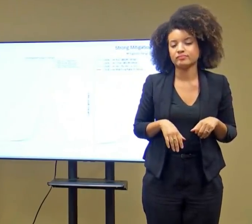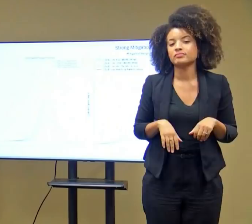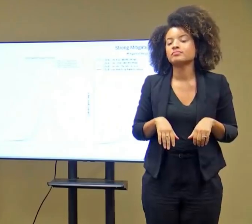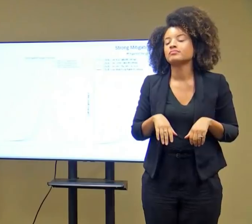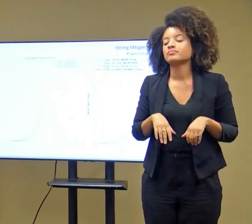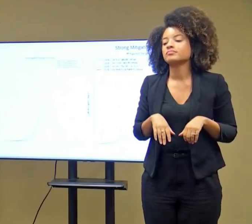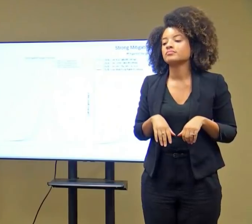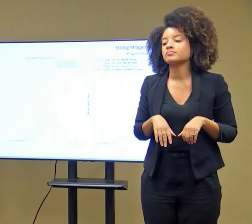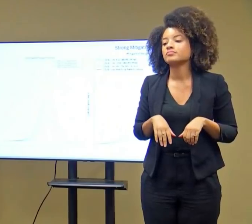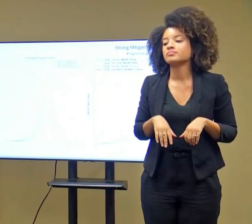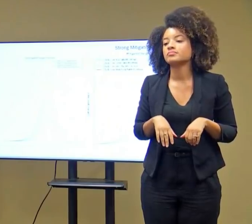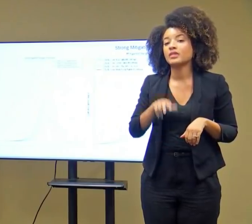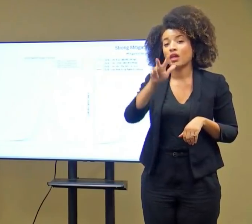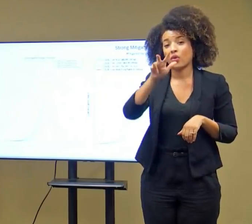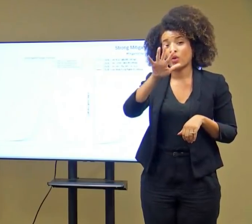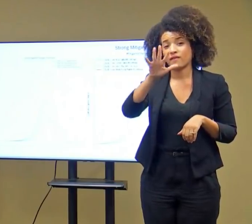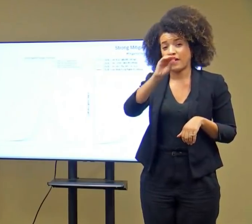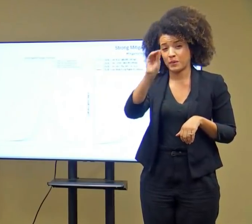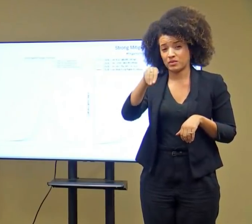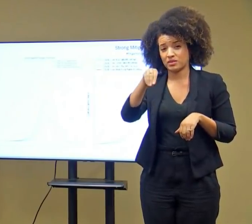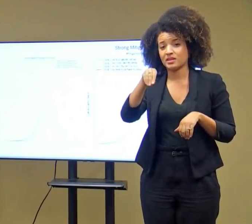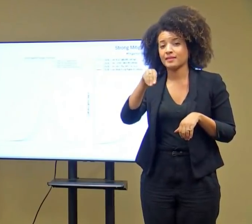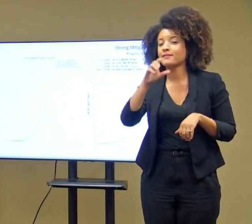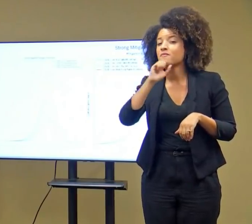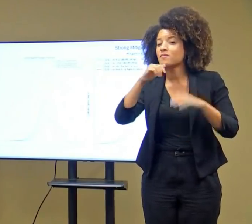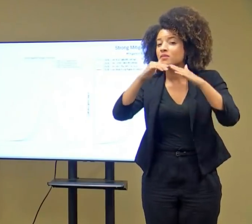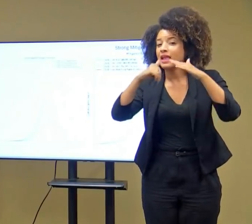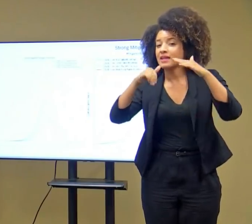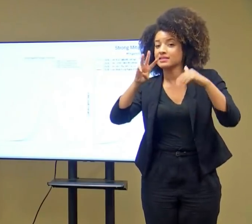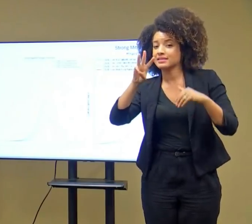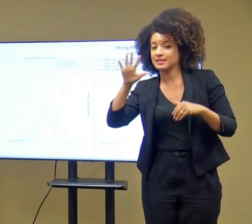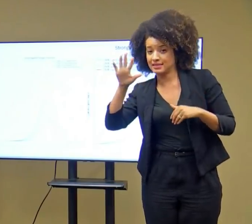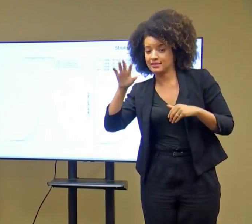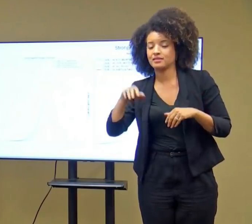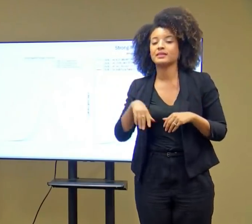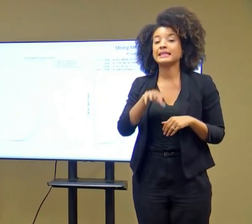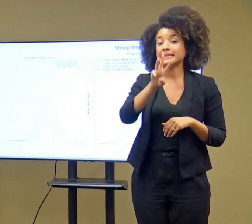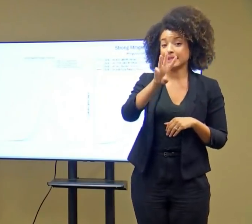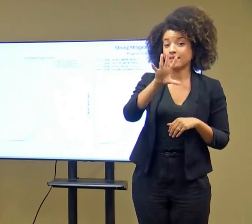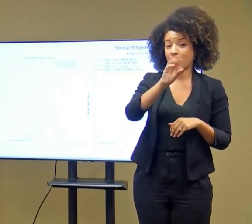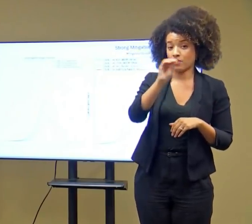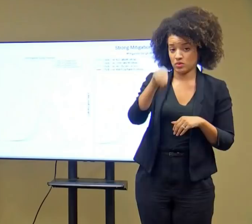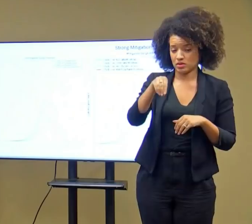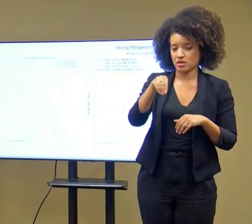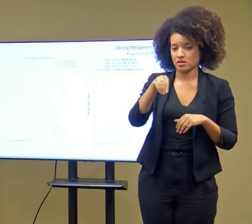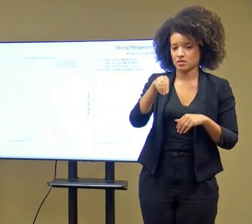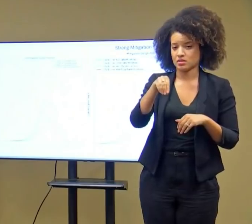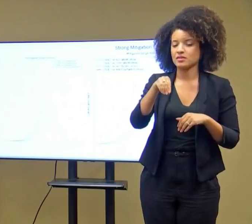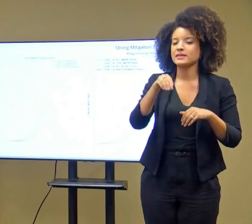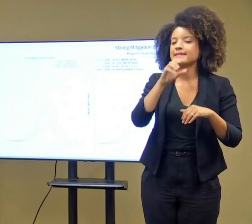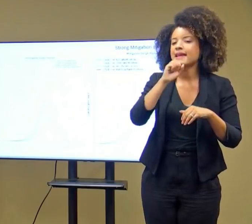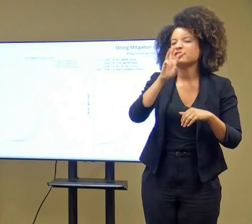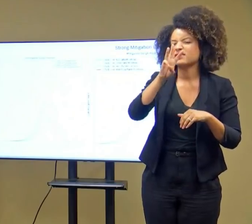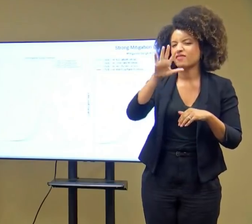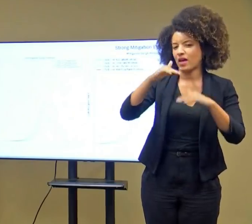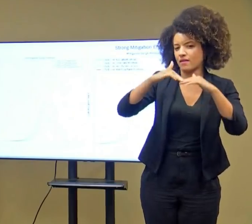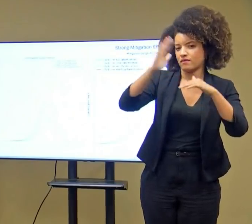35% were less than 65 years of age, and 65% were 65 or